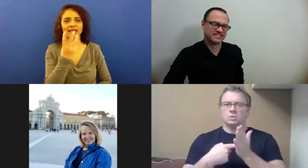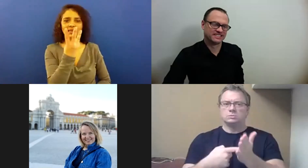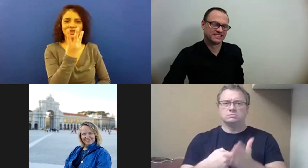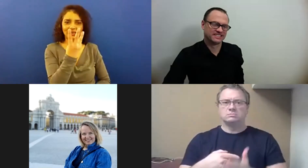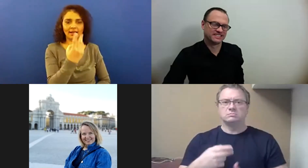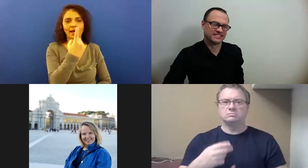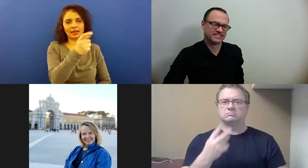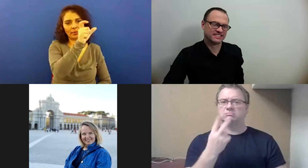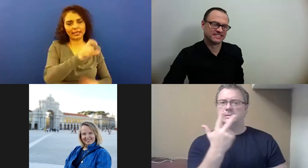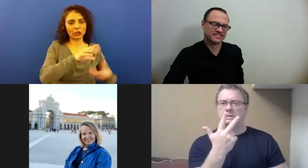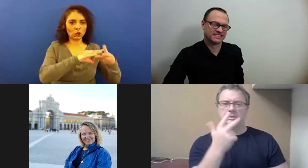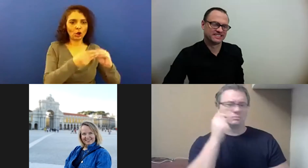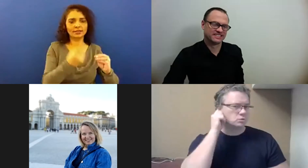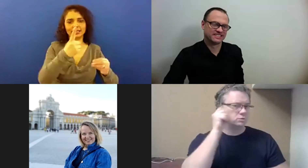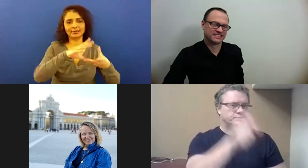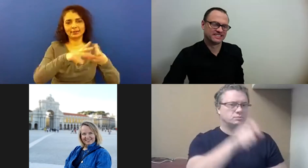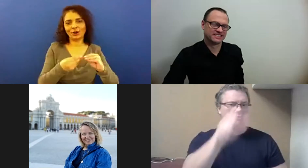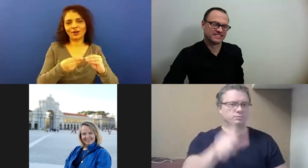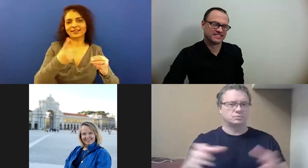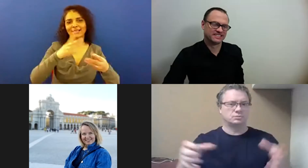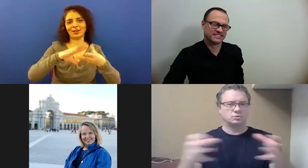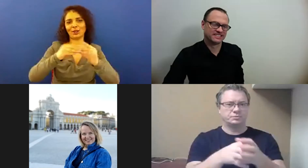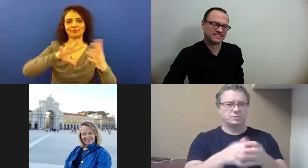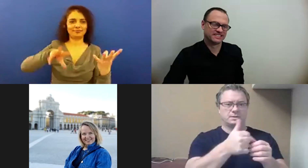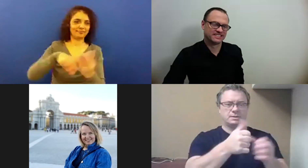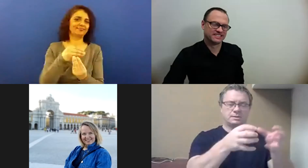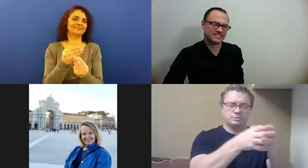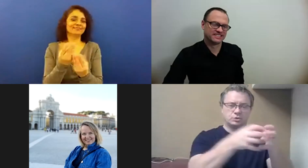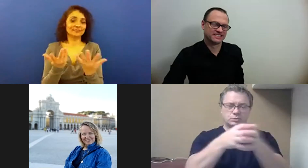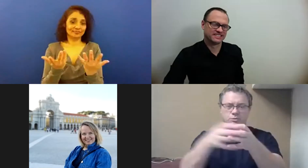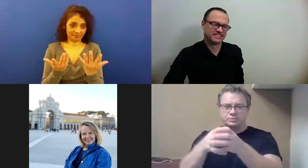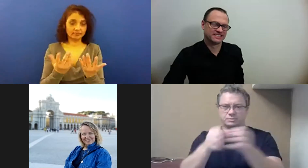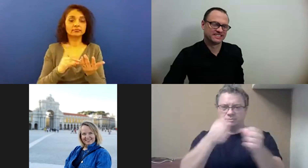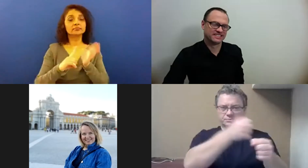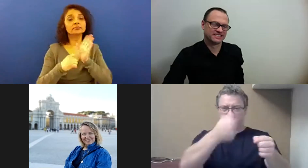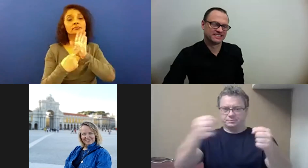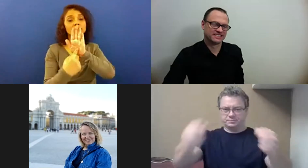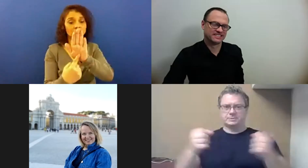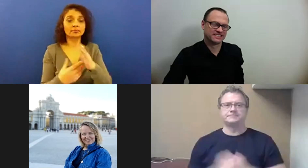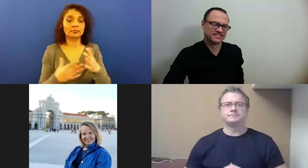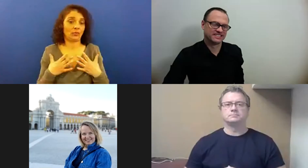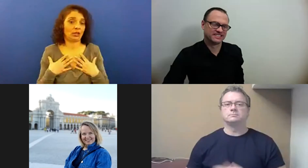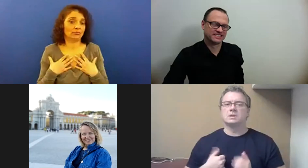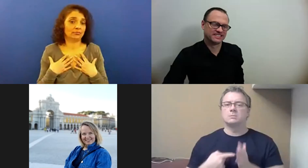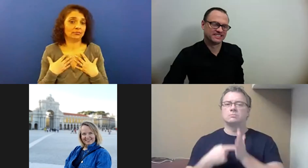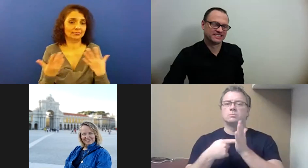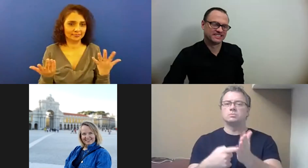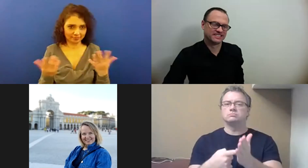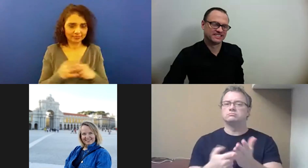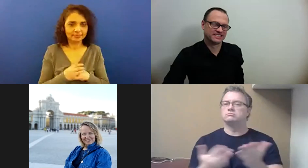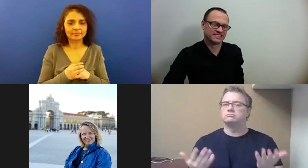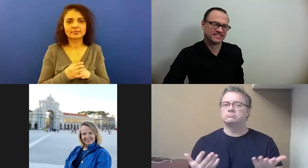culture, with pride. So I'm very proud to have been one of the 3 women portrayed in the